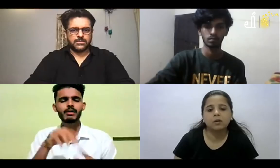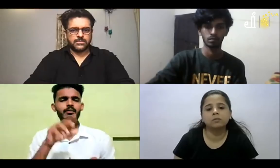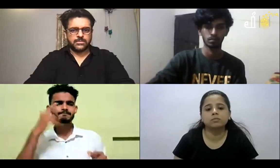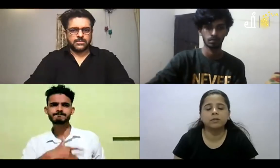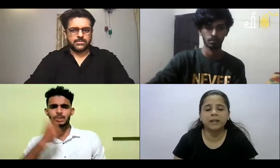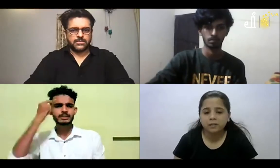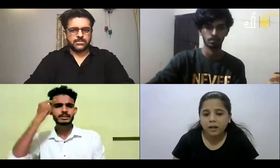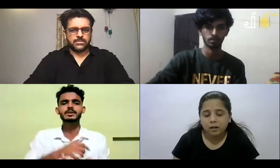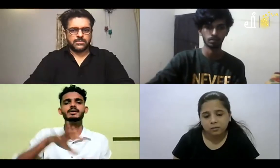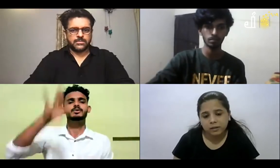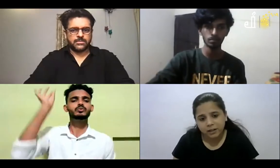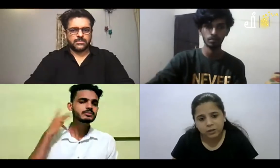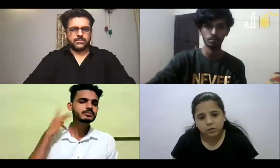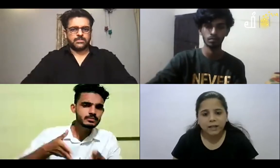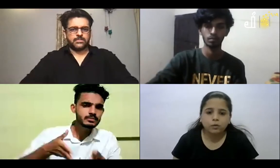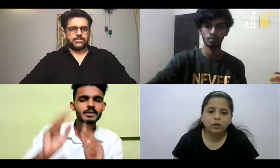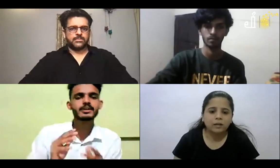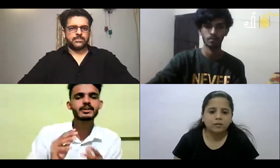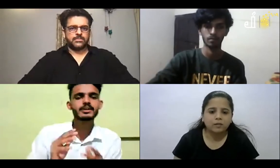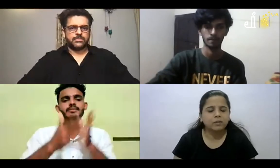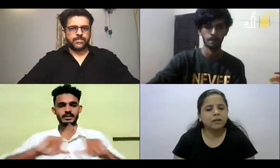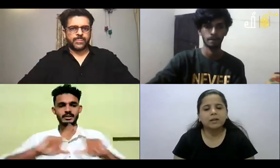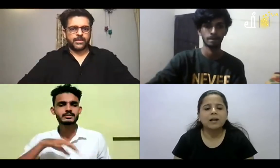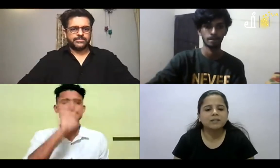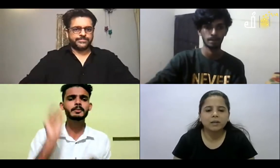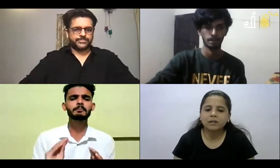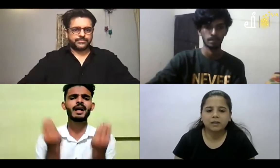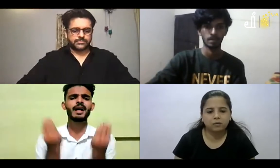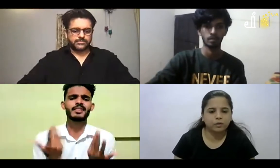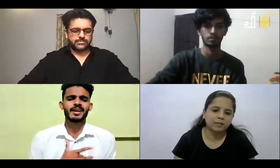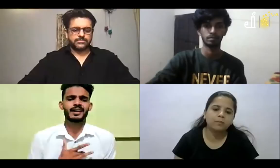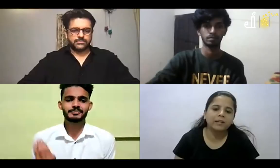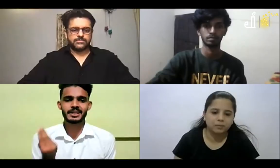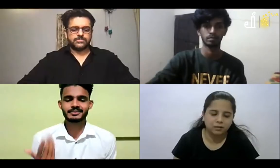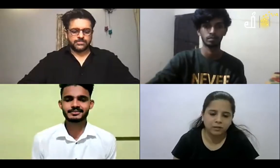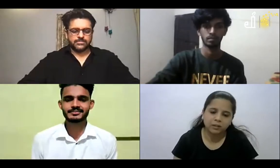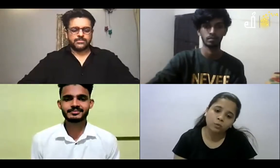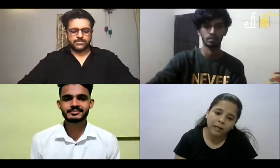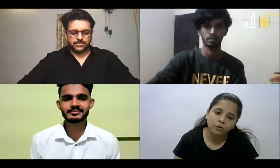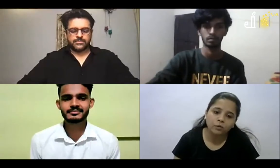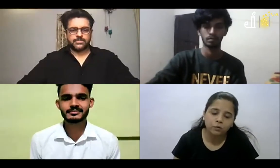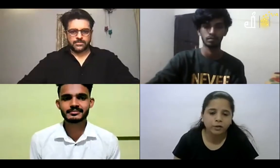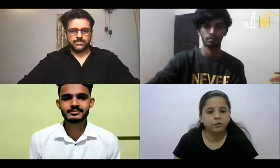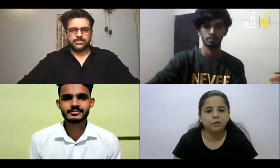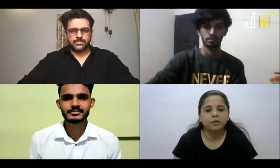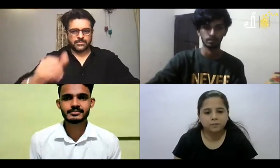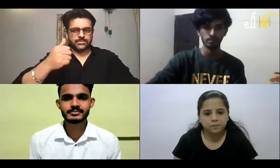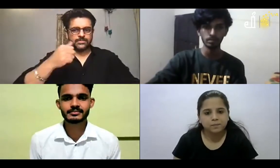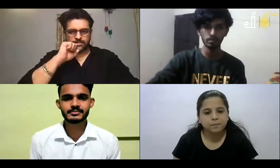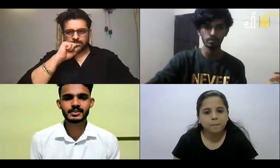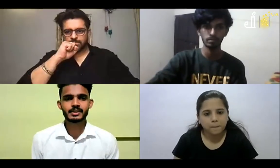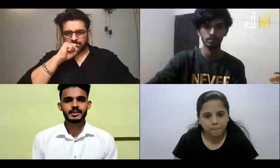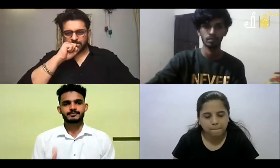children get the age of 10 or 11, we can ask them and they could decide by themselves whether they would like to go for it or not.